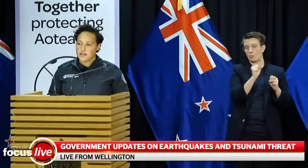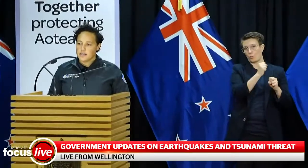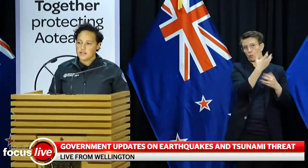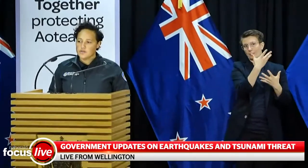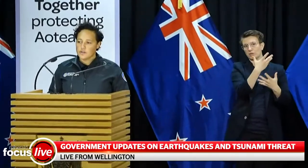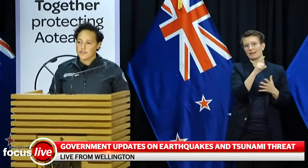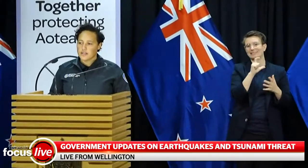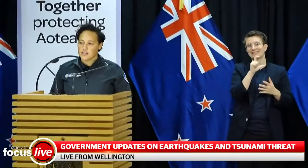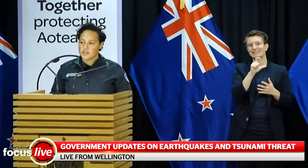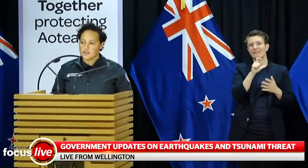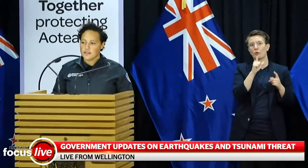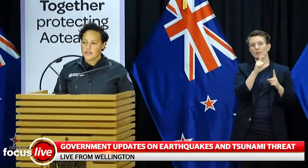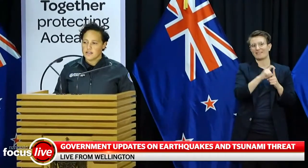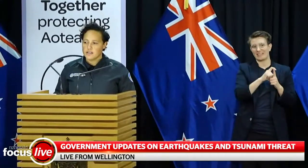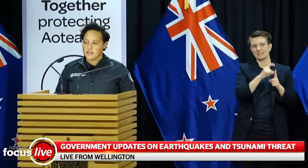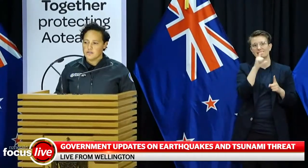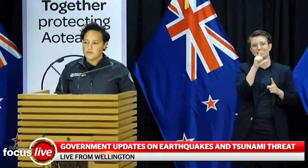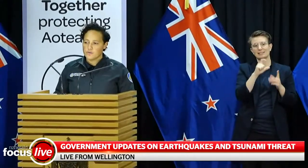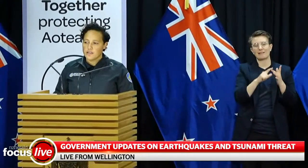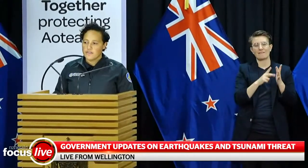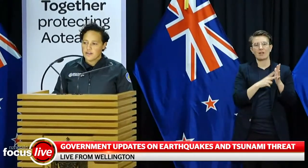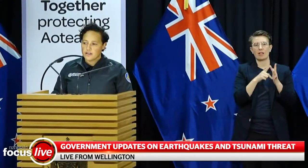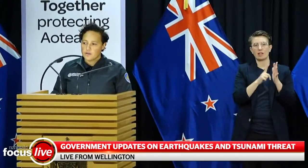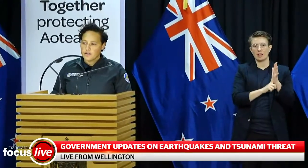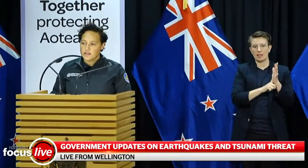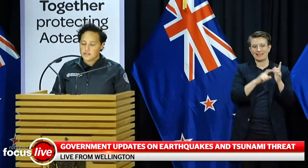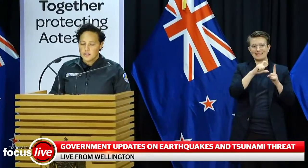any notification that they need